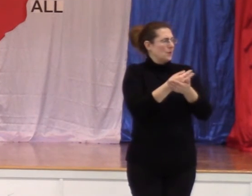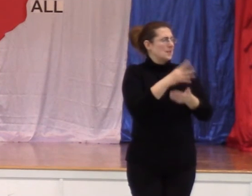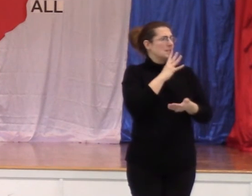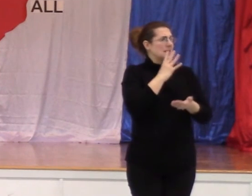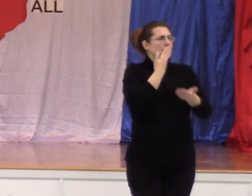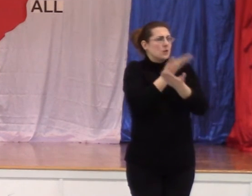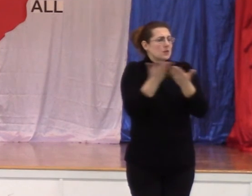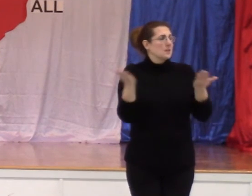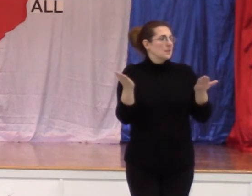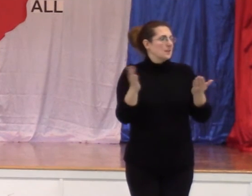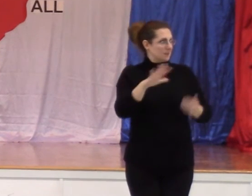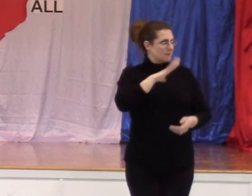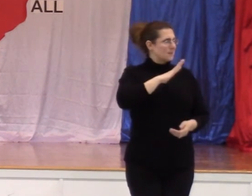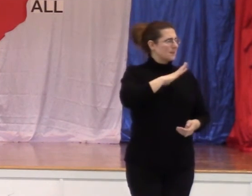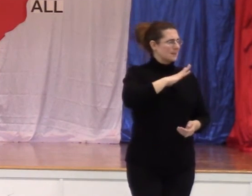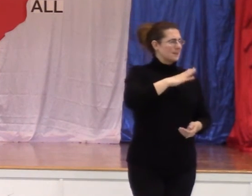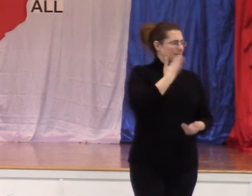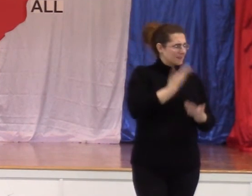good thing.